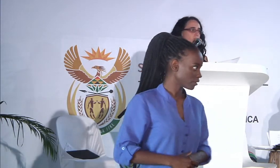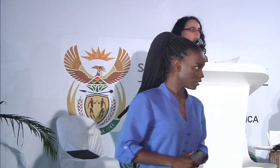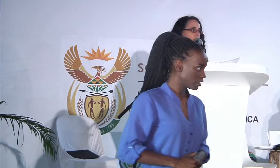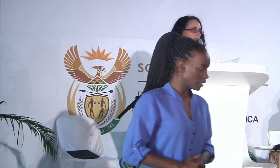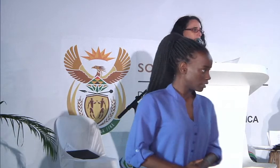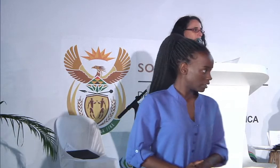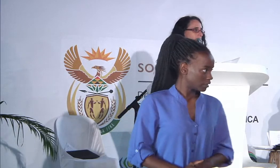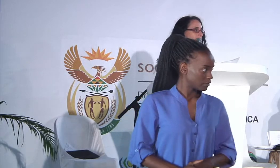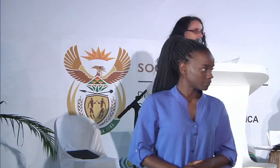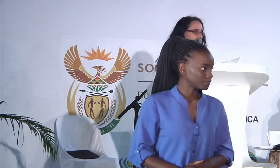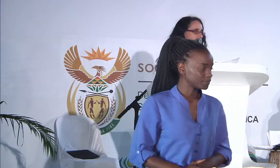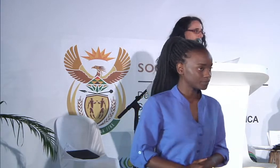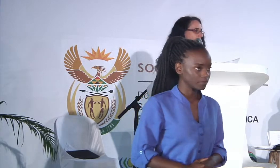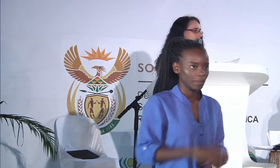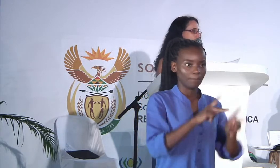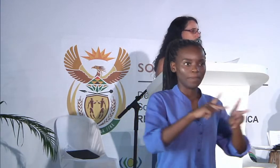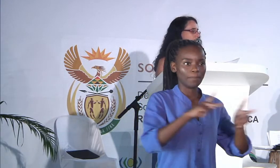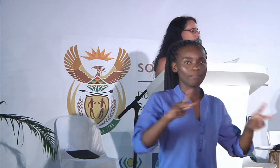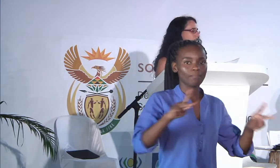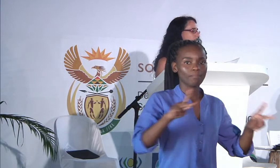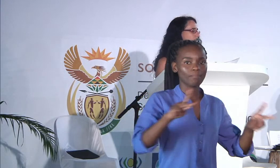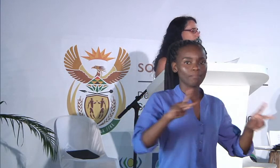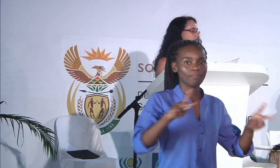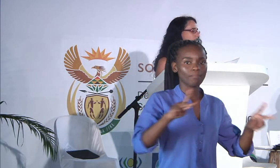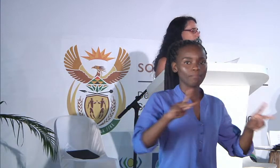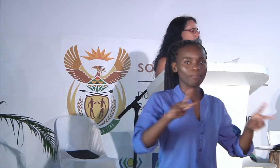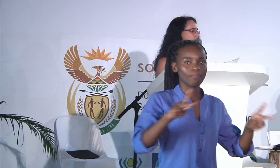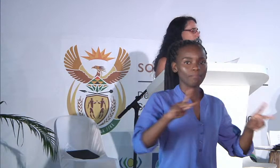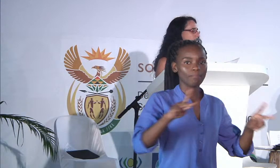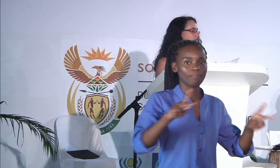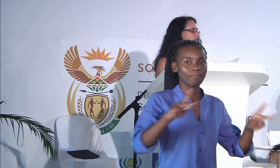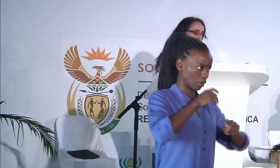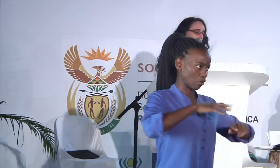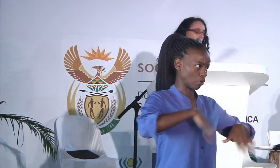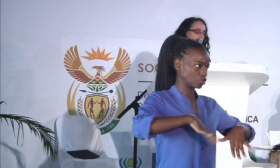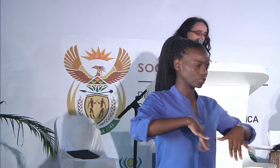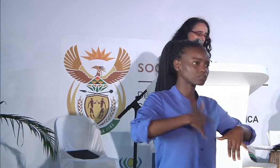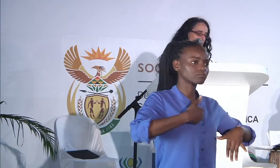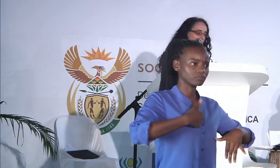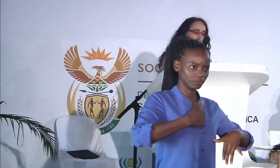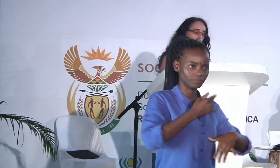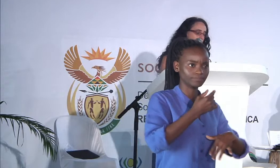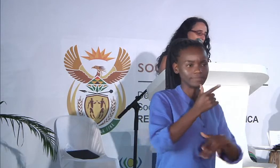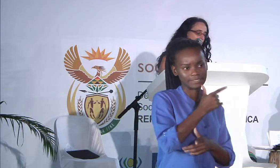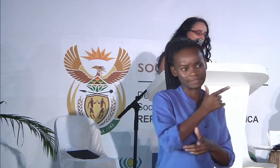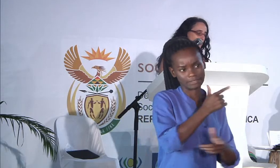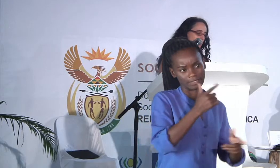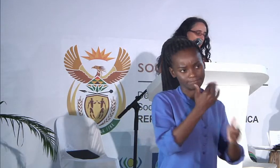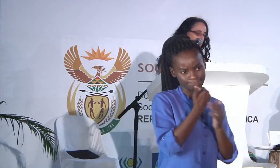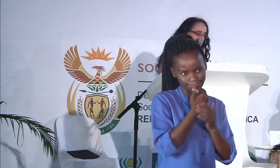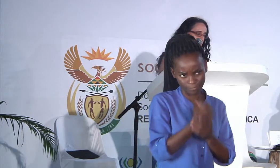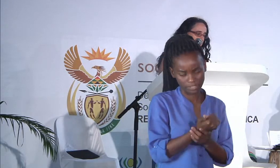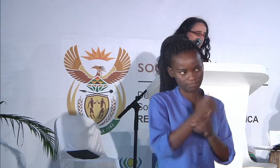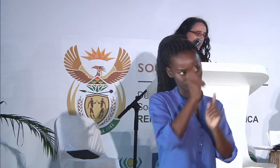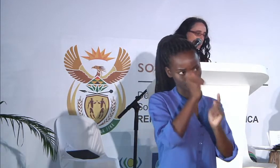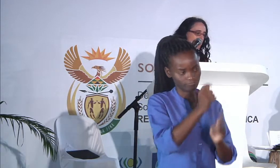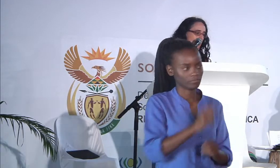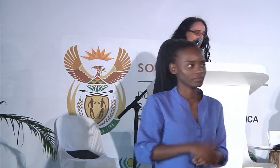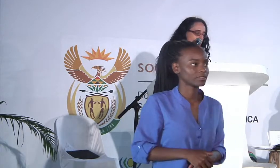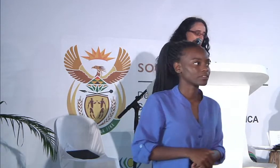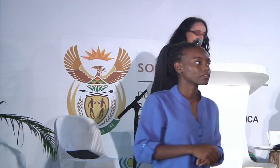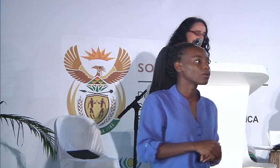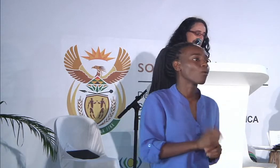been recognized yet, and I just wanted to notice them, and I'm not going to note everybody.